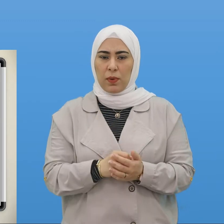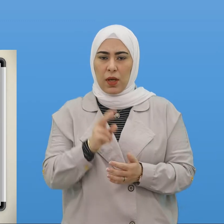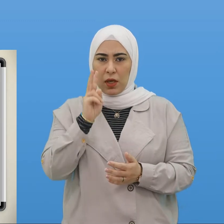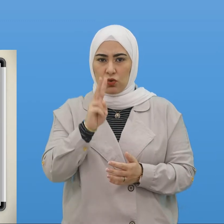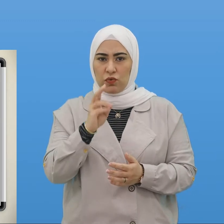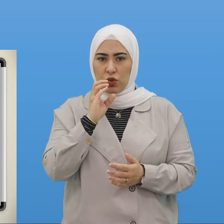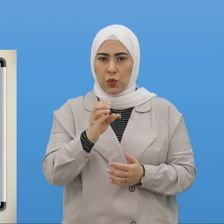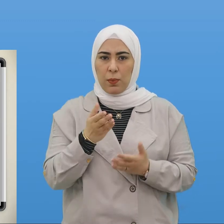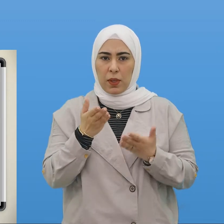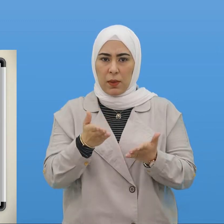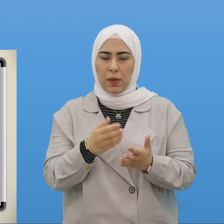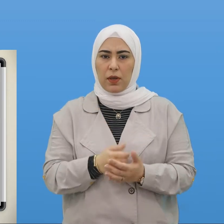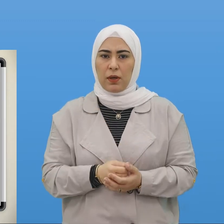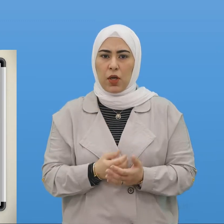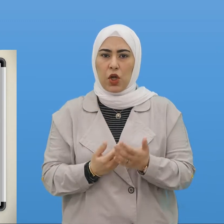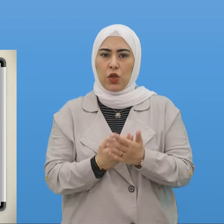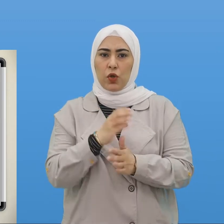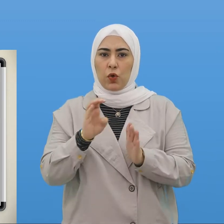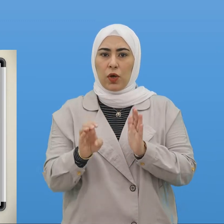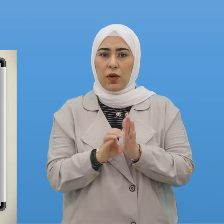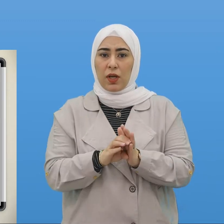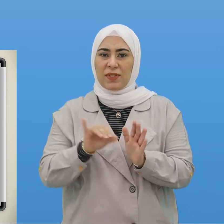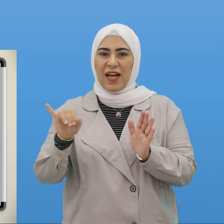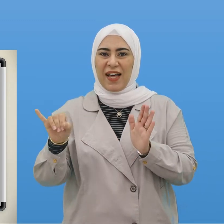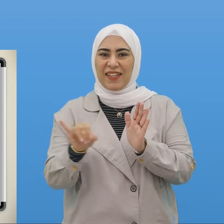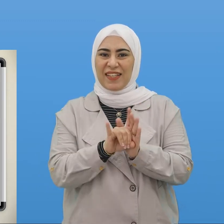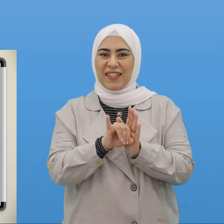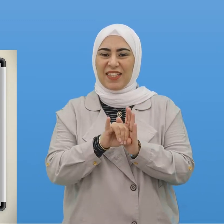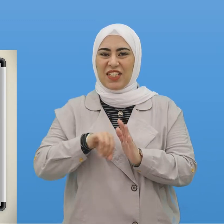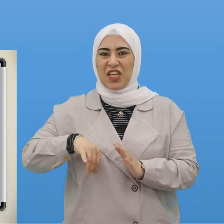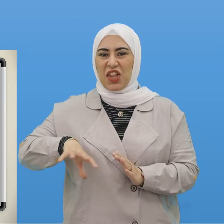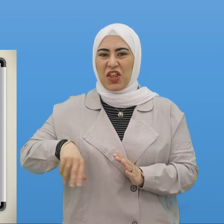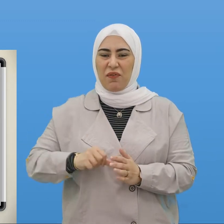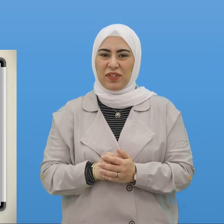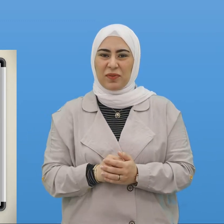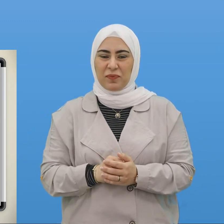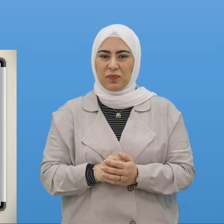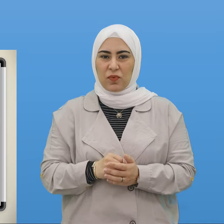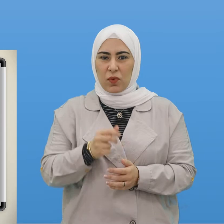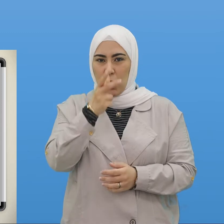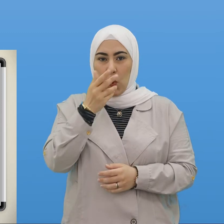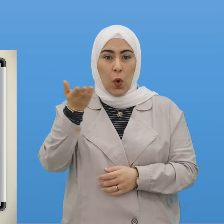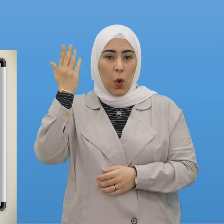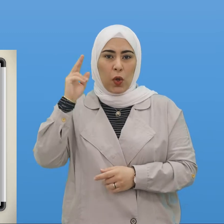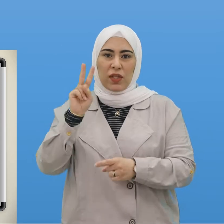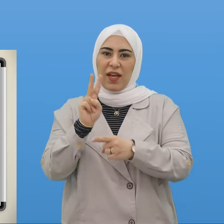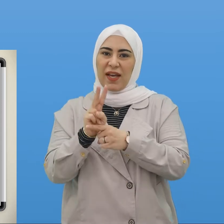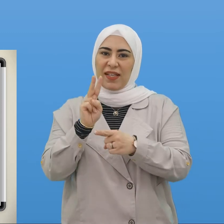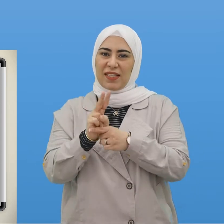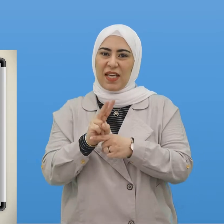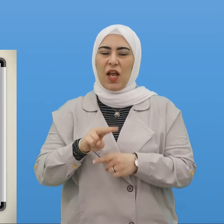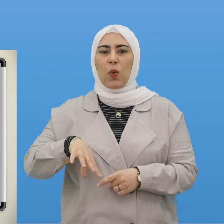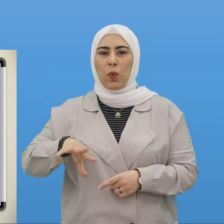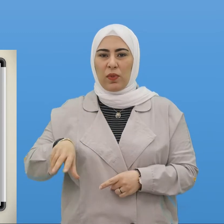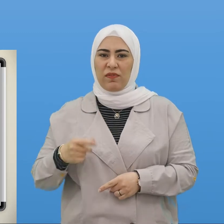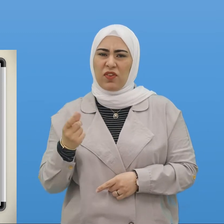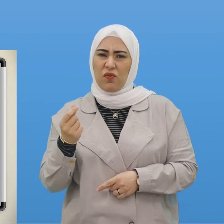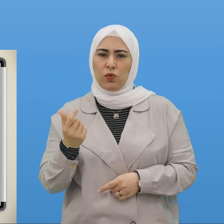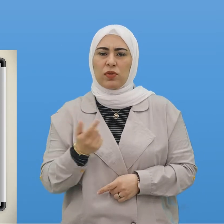right here. New crimes like identity theft and old crimes like theft or